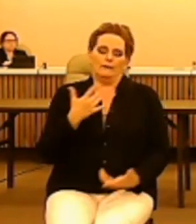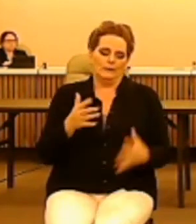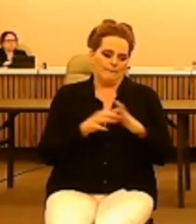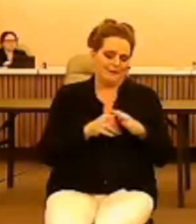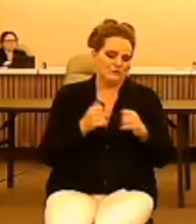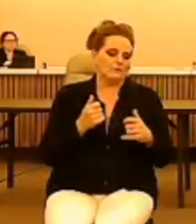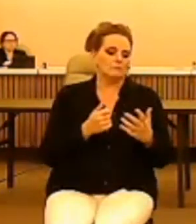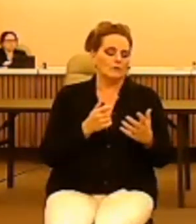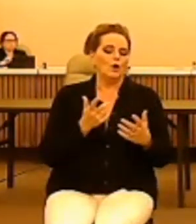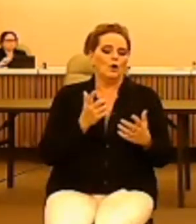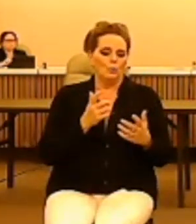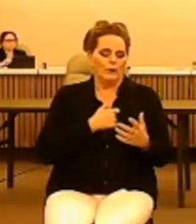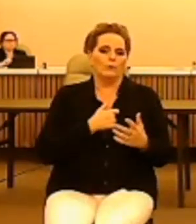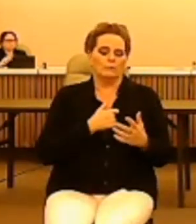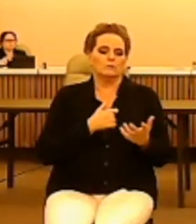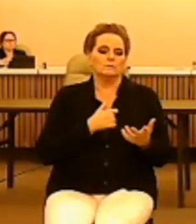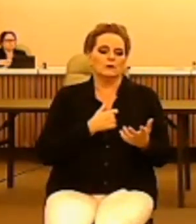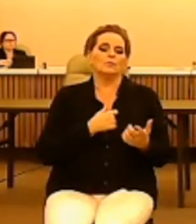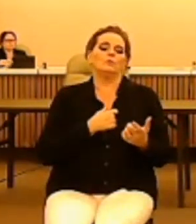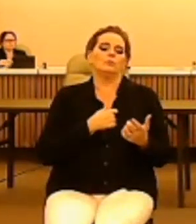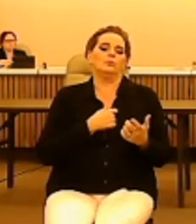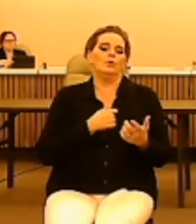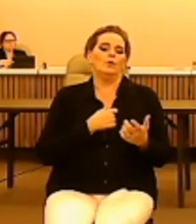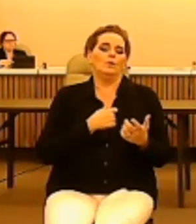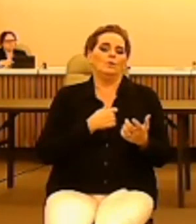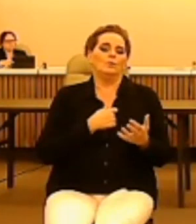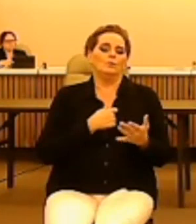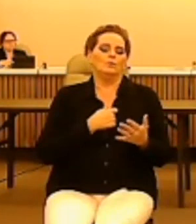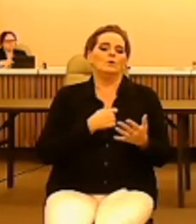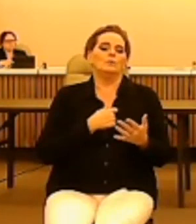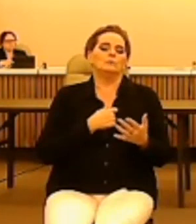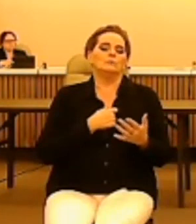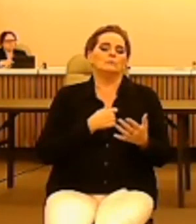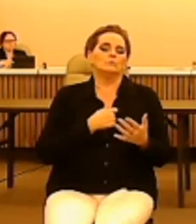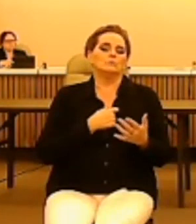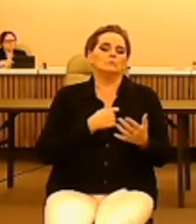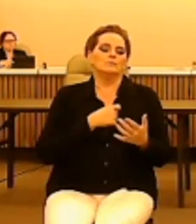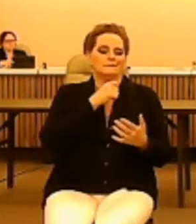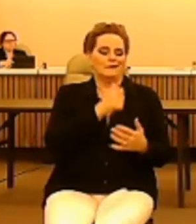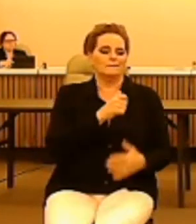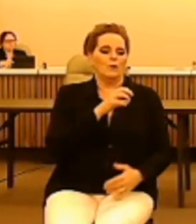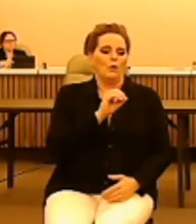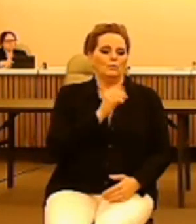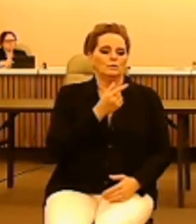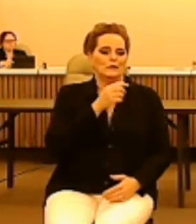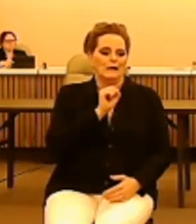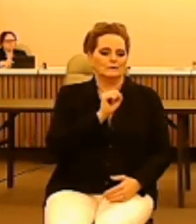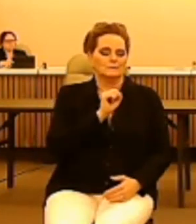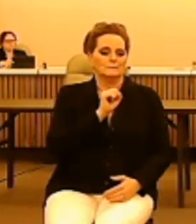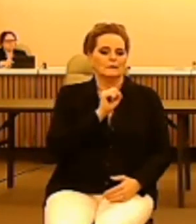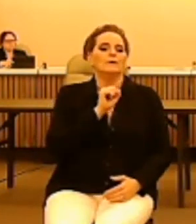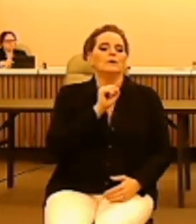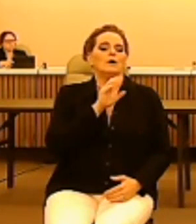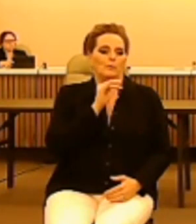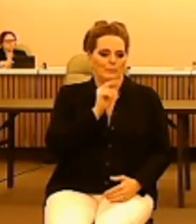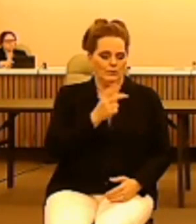we're gonna follow this up with, we'll do instead of the OGS mini bids, which haven't been working, we're